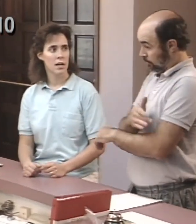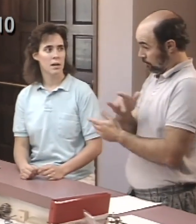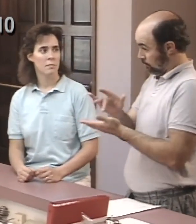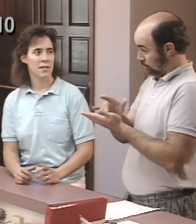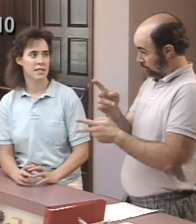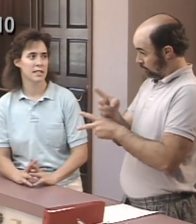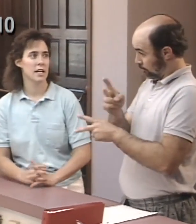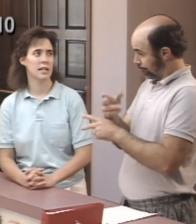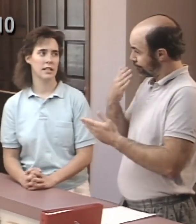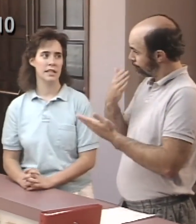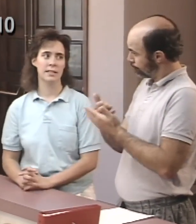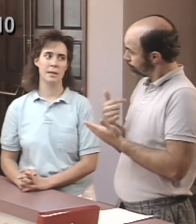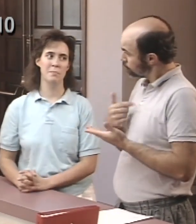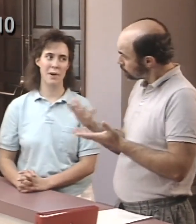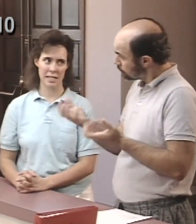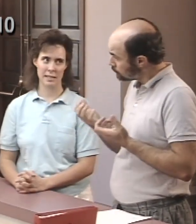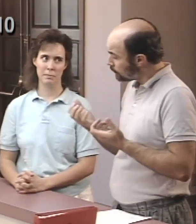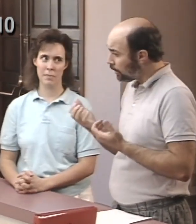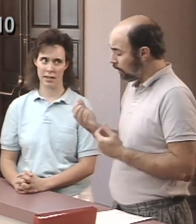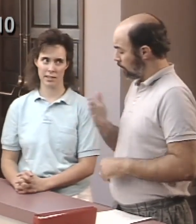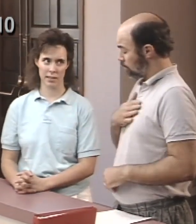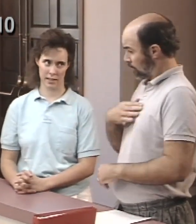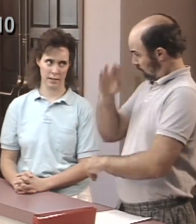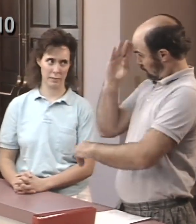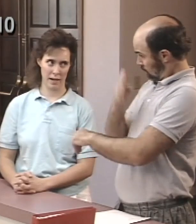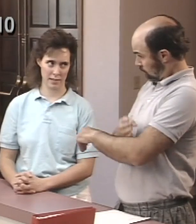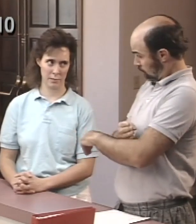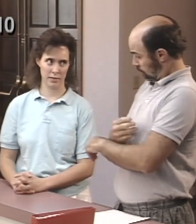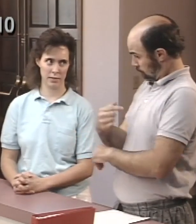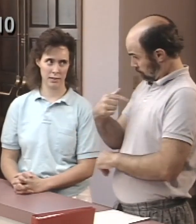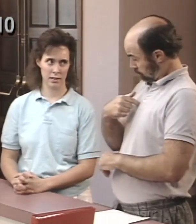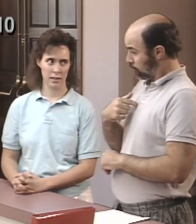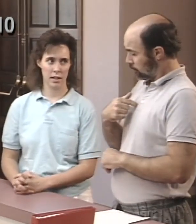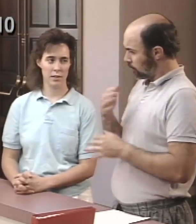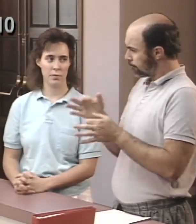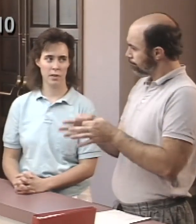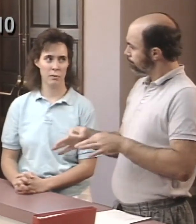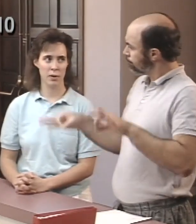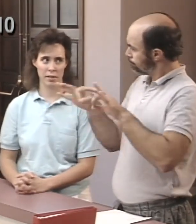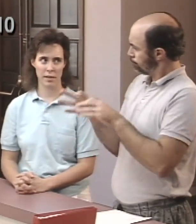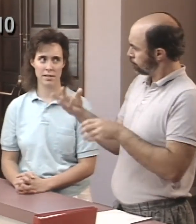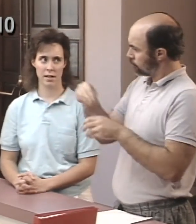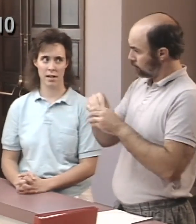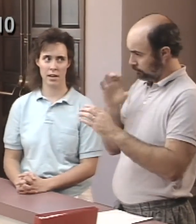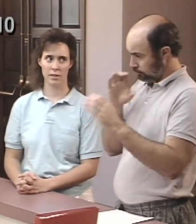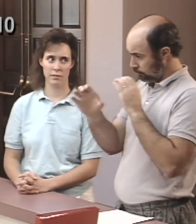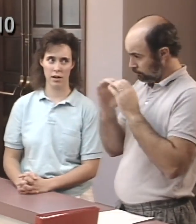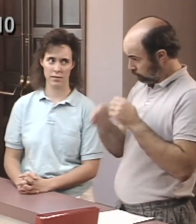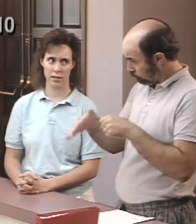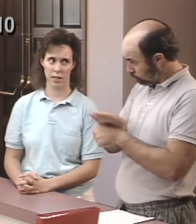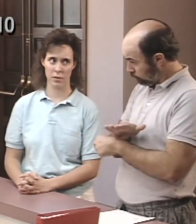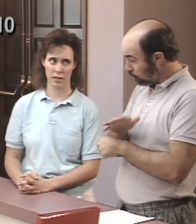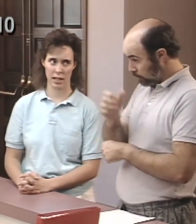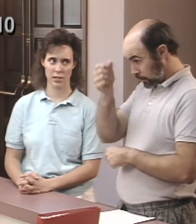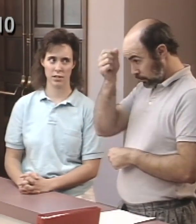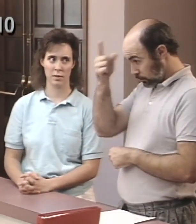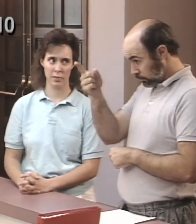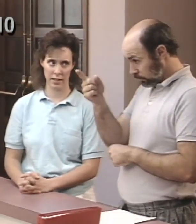My son needs the best medical care possible. It's real important that my son and I are involved in the communication completely